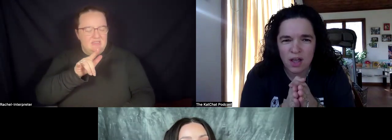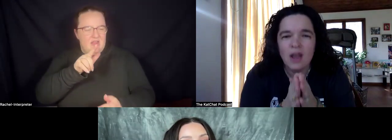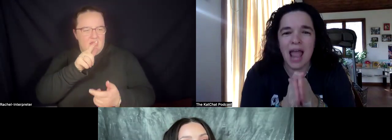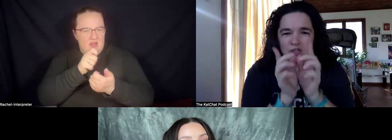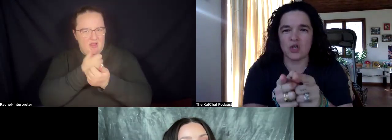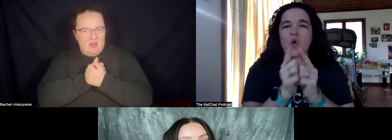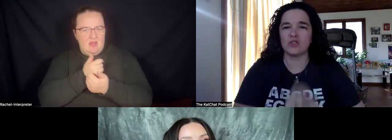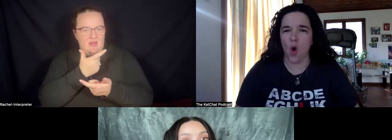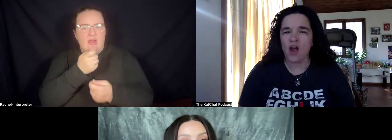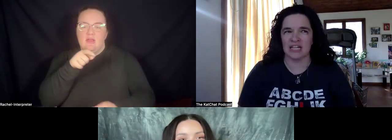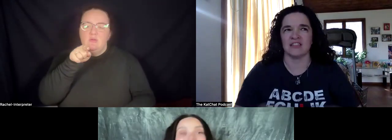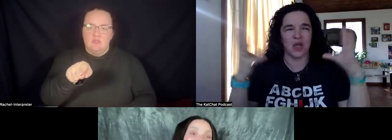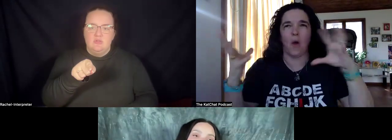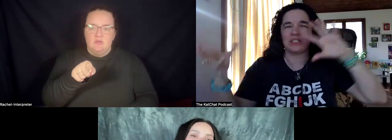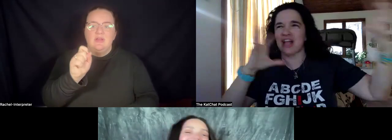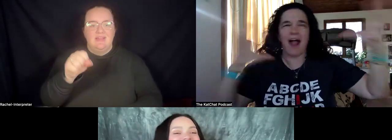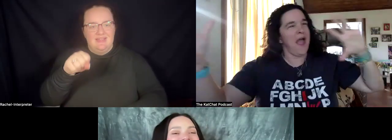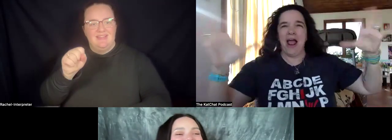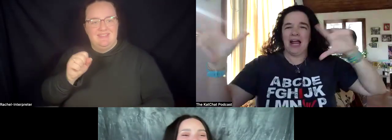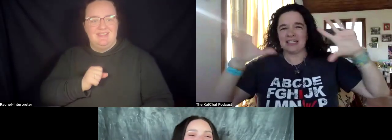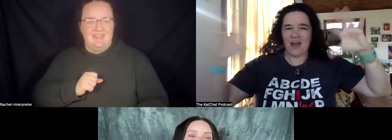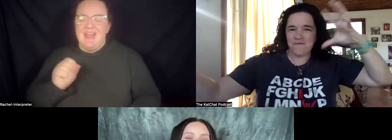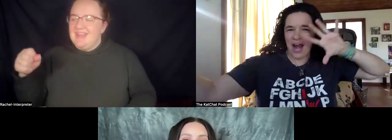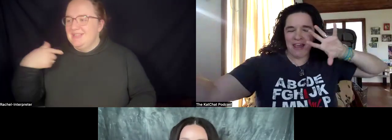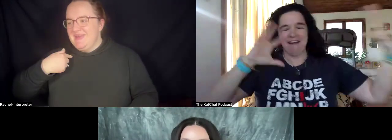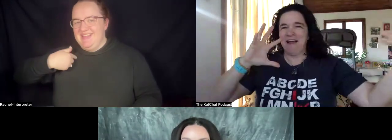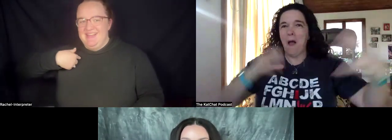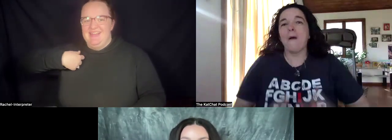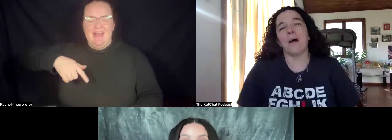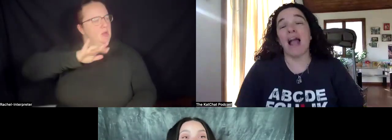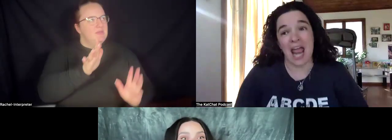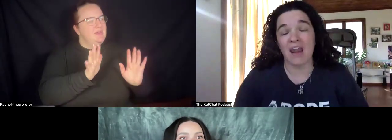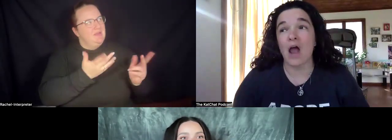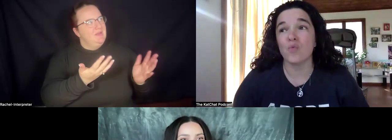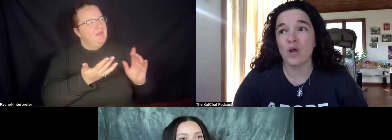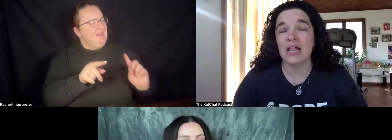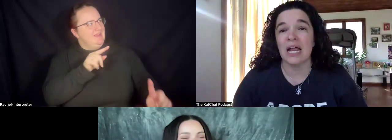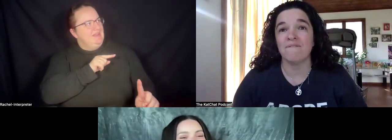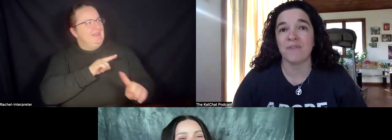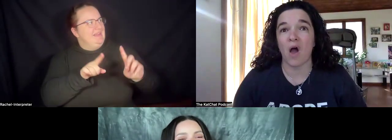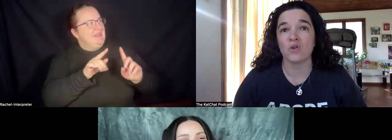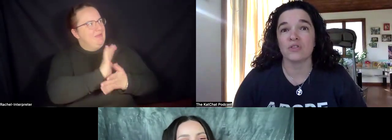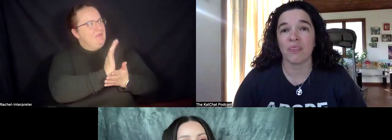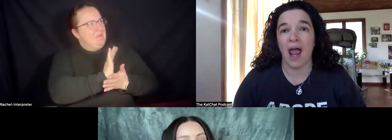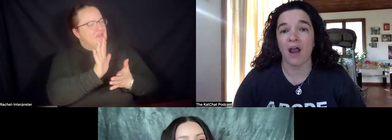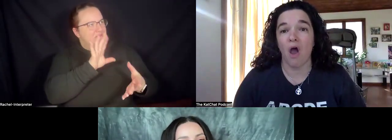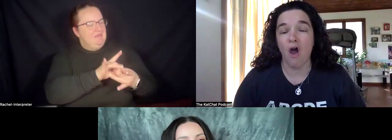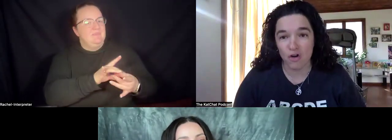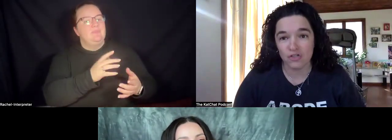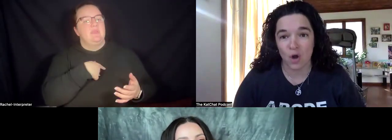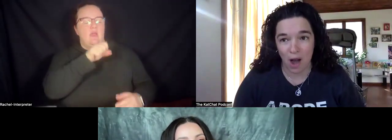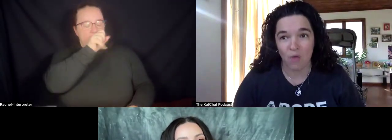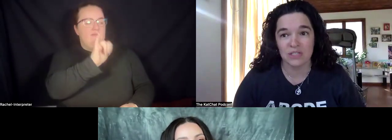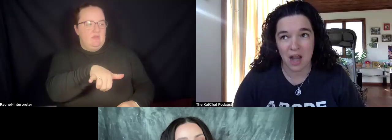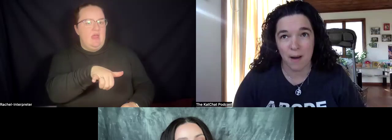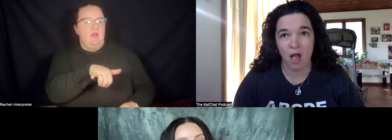you? Yeah, you and Hearts Around the Table, Torrance. yes, So it me. was like different. But I again, know. I really felt the